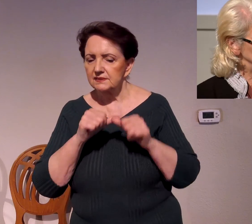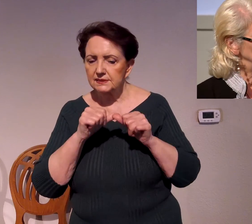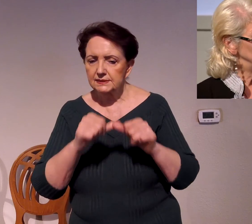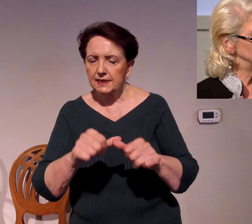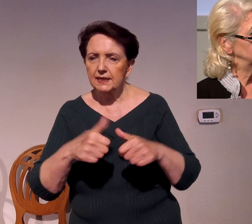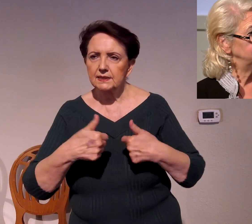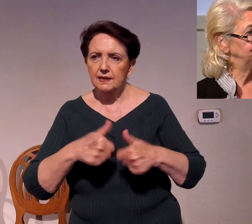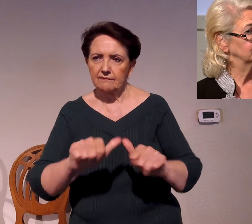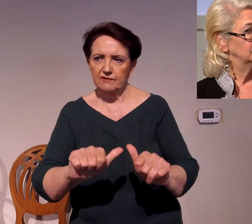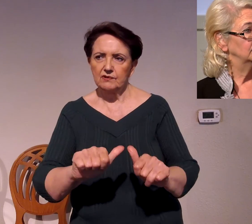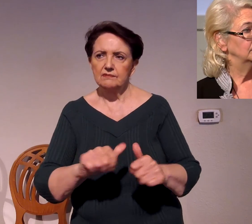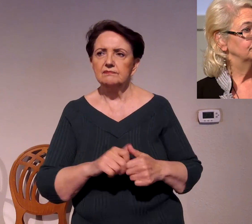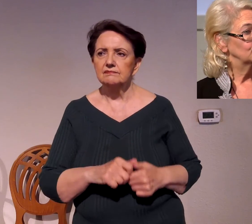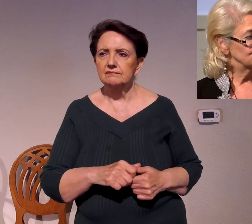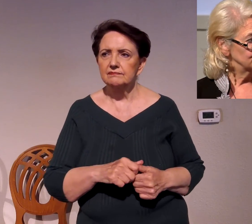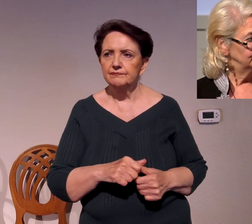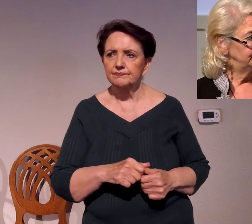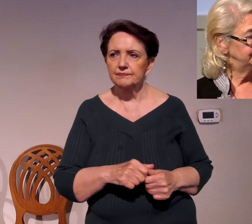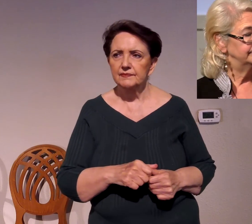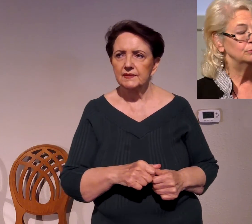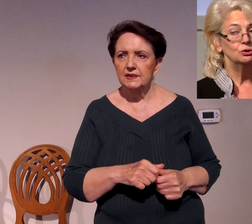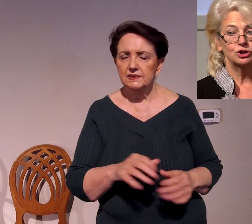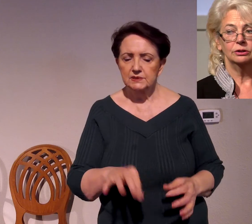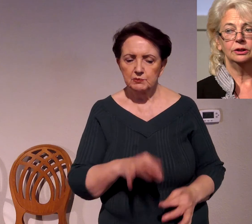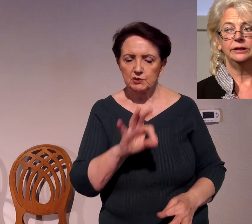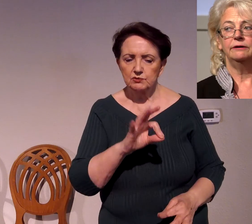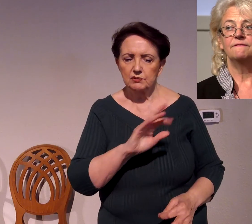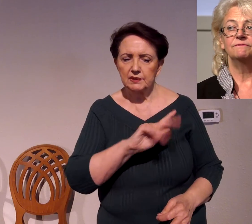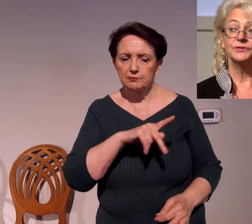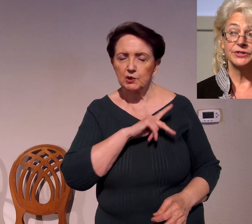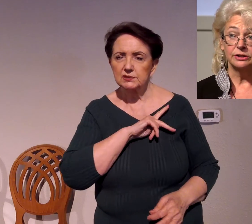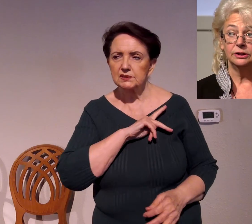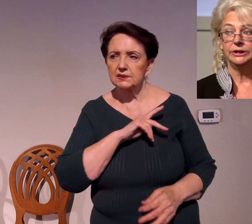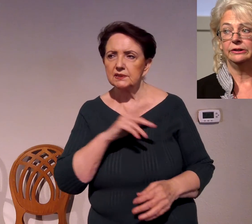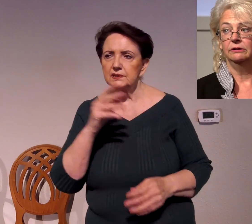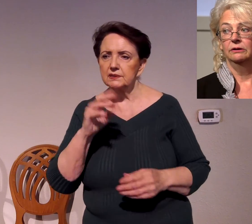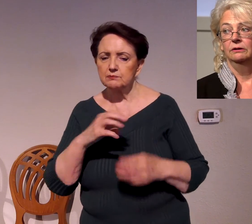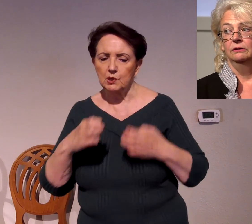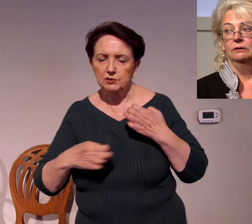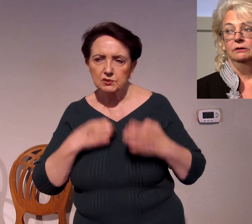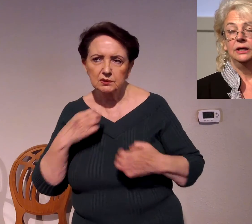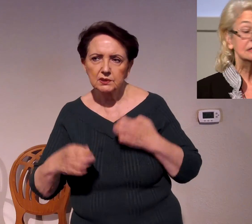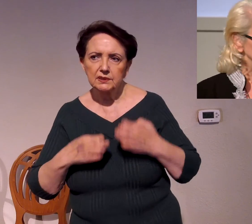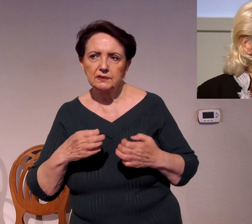effort, spiritually, personally, emotionally, physically,